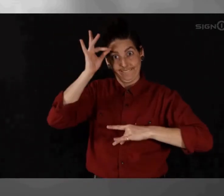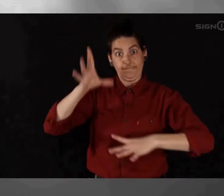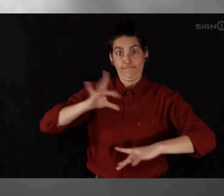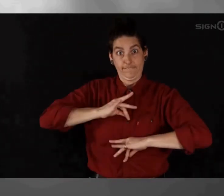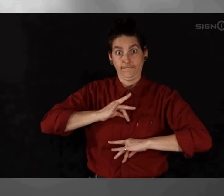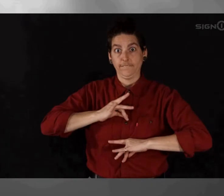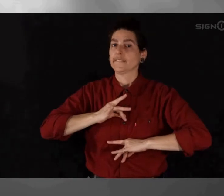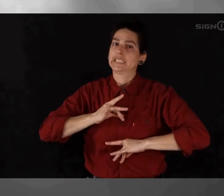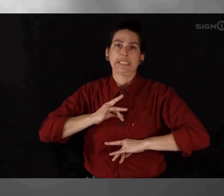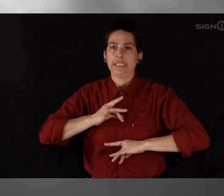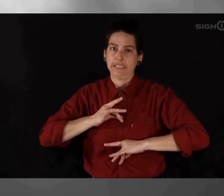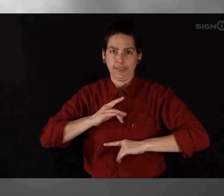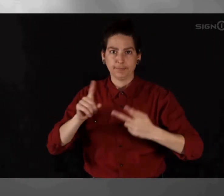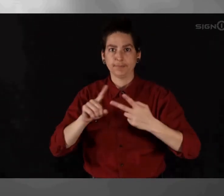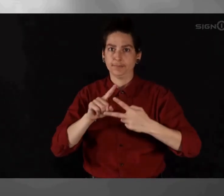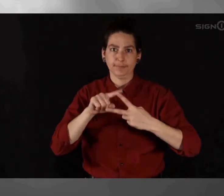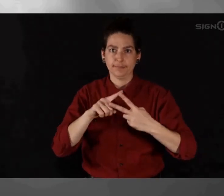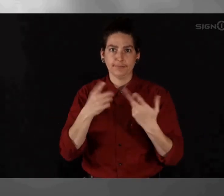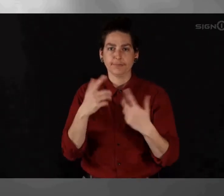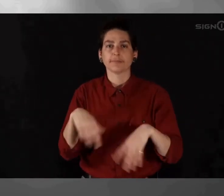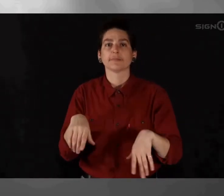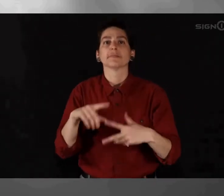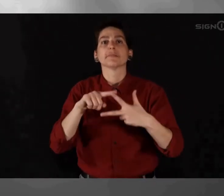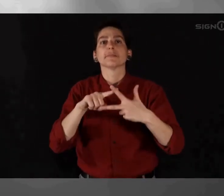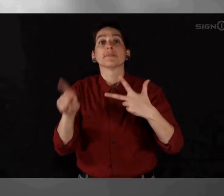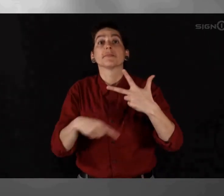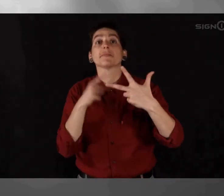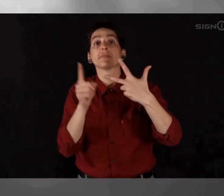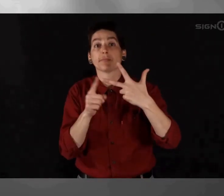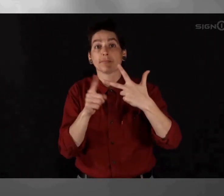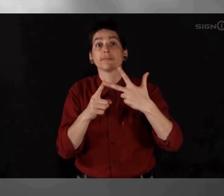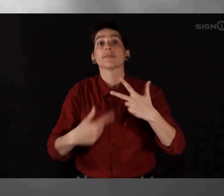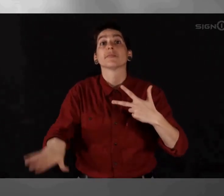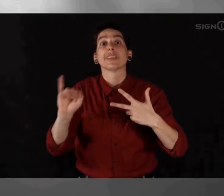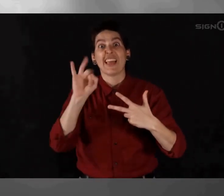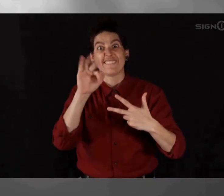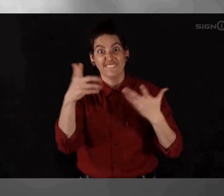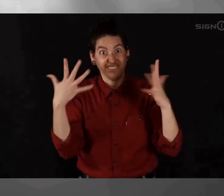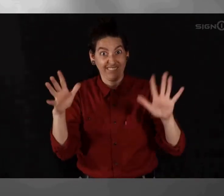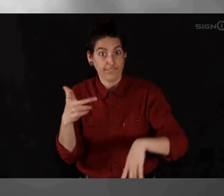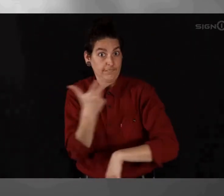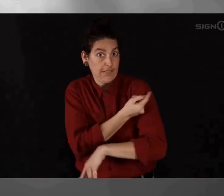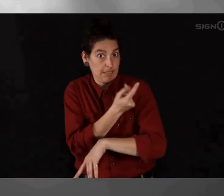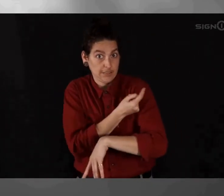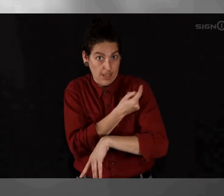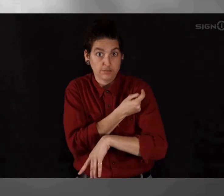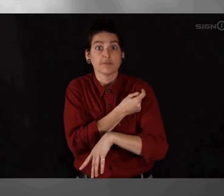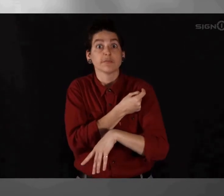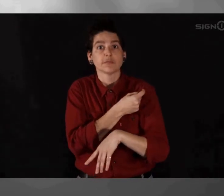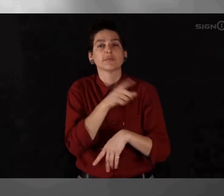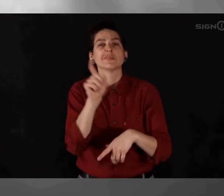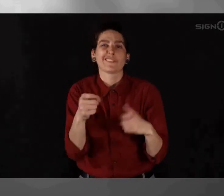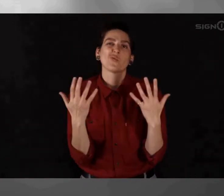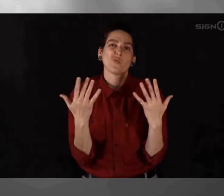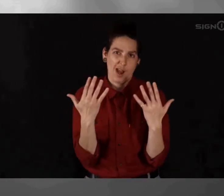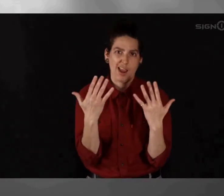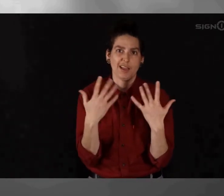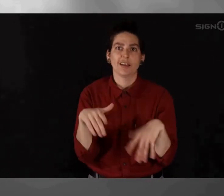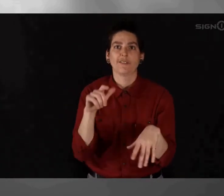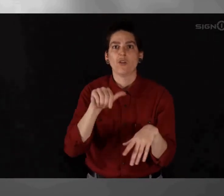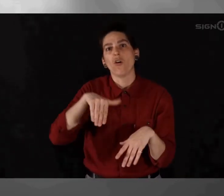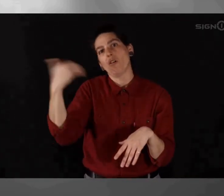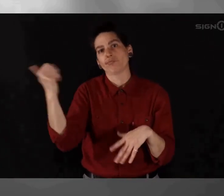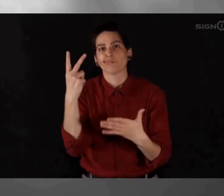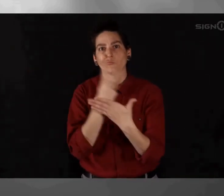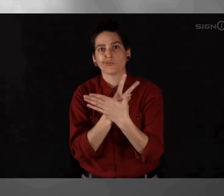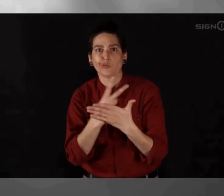have COVID infection. You should not get the vaccine right now. If you've had any other vaccines, then you need to wait 2